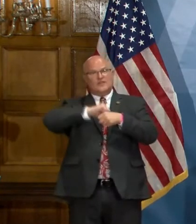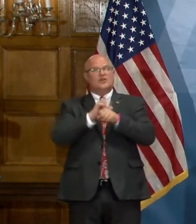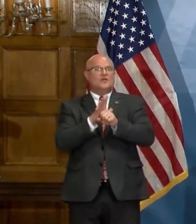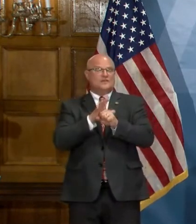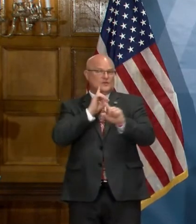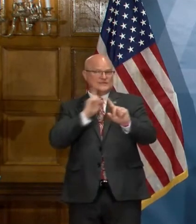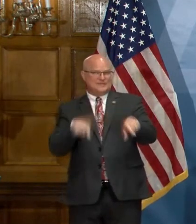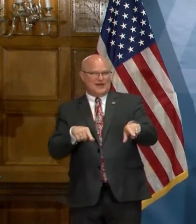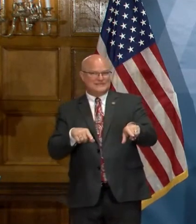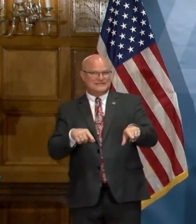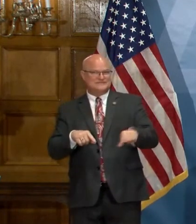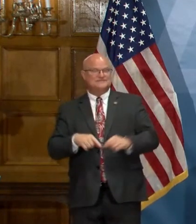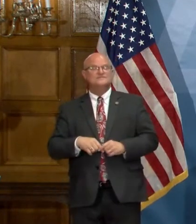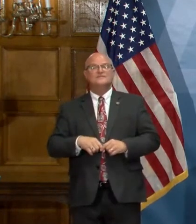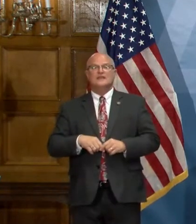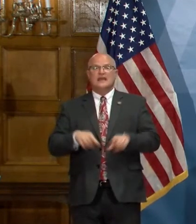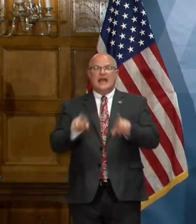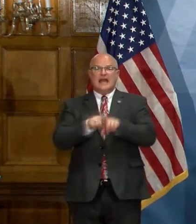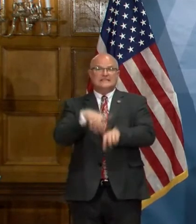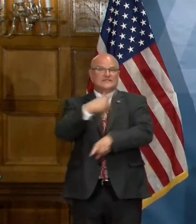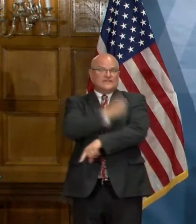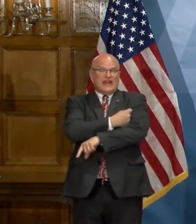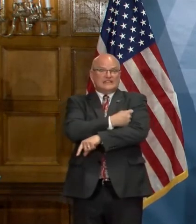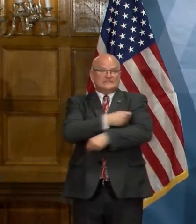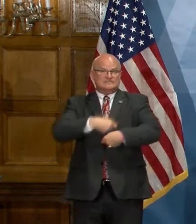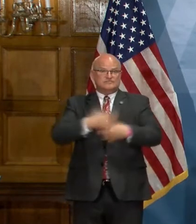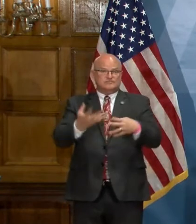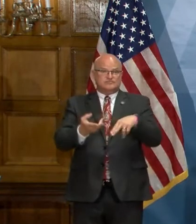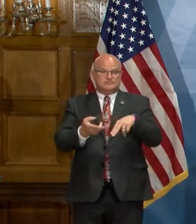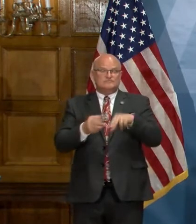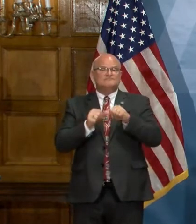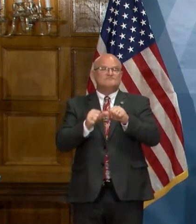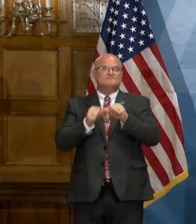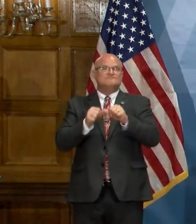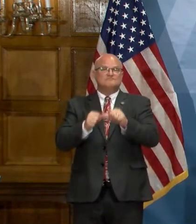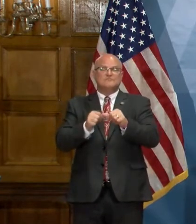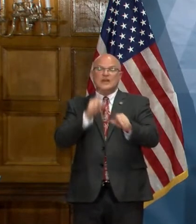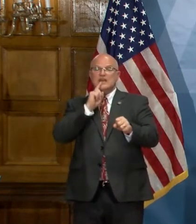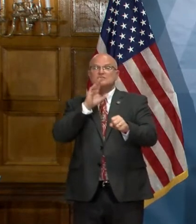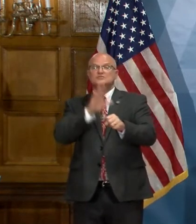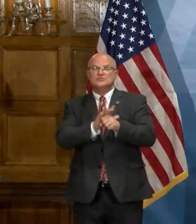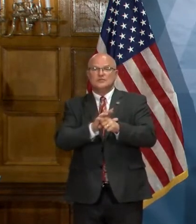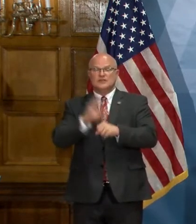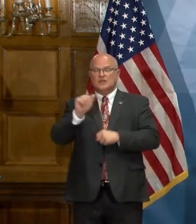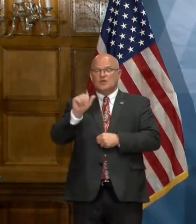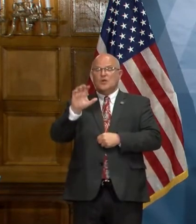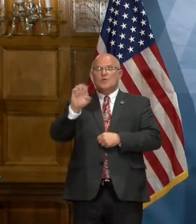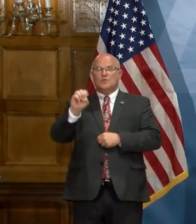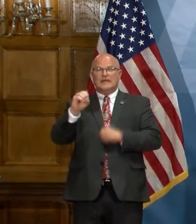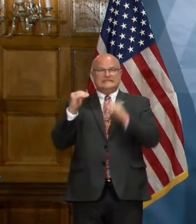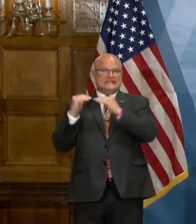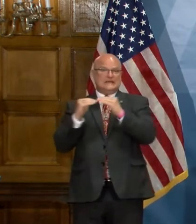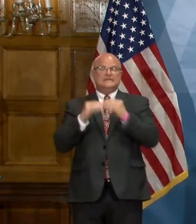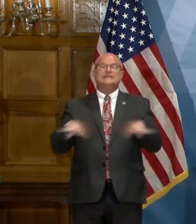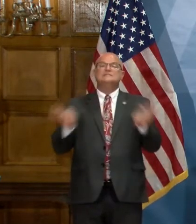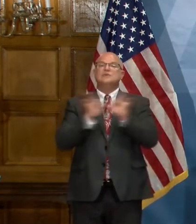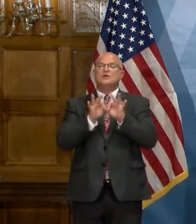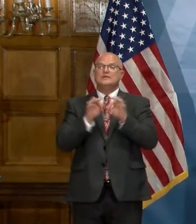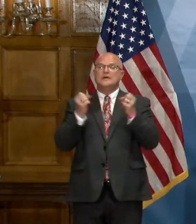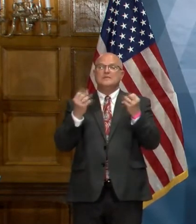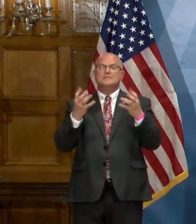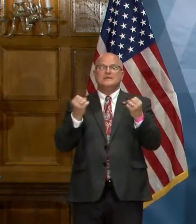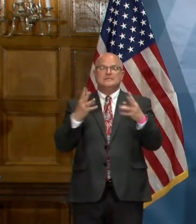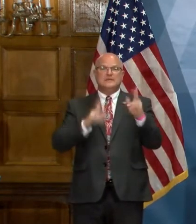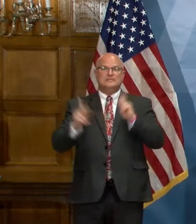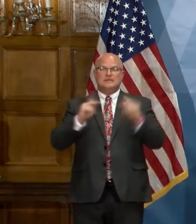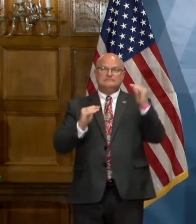COVID-19 response. As vaccine distribution continues, ensuring racial equity is important for mitigating